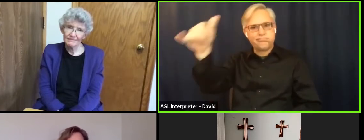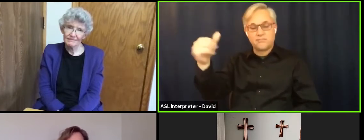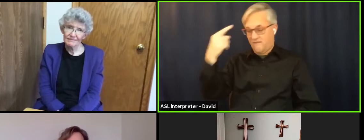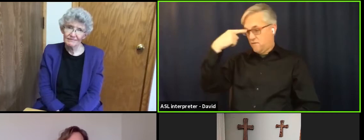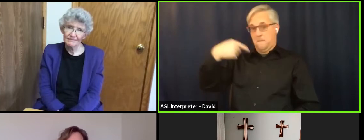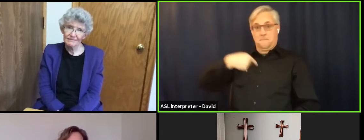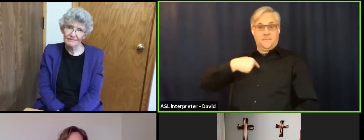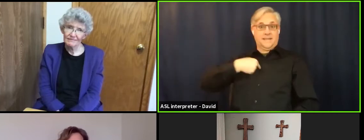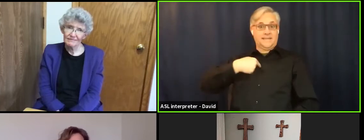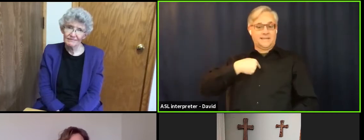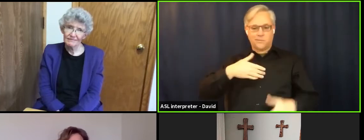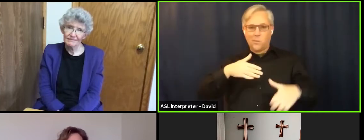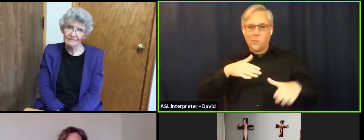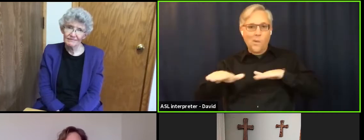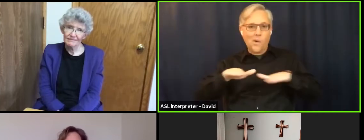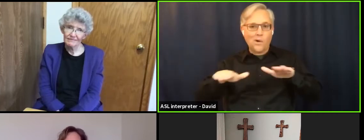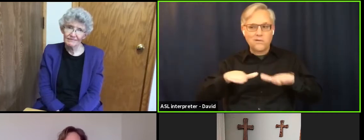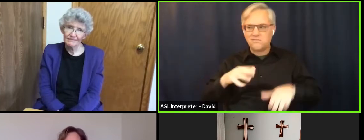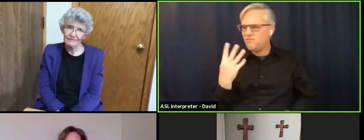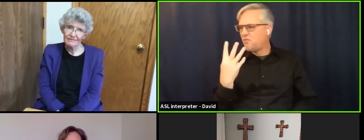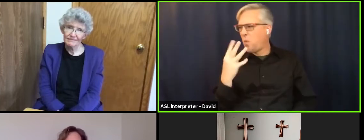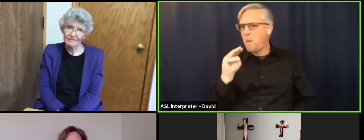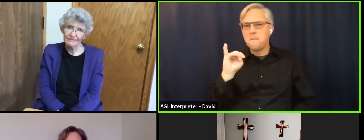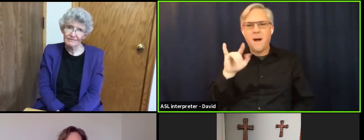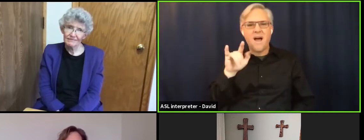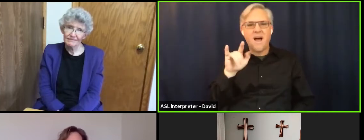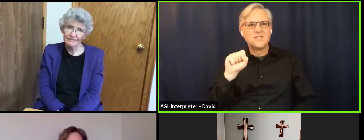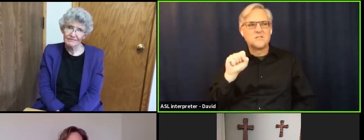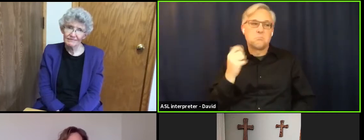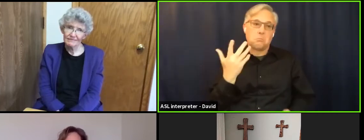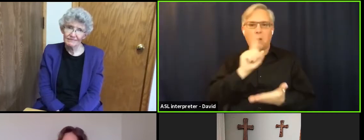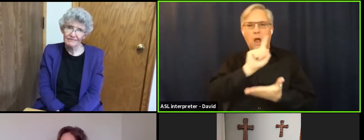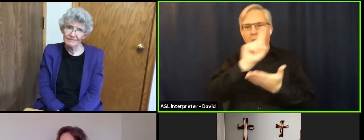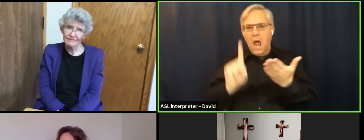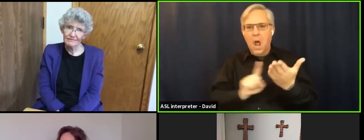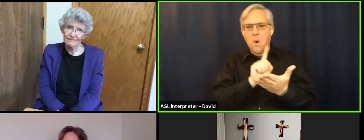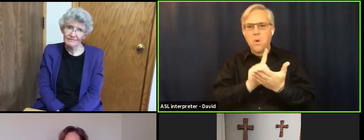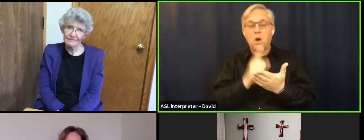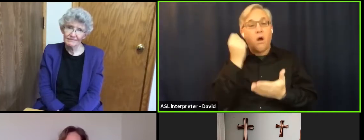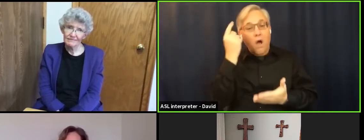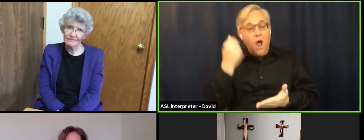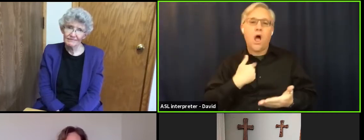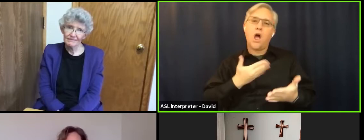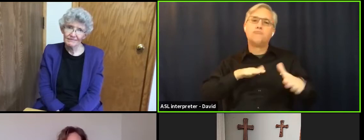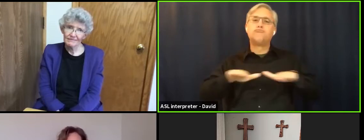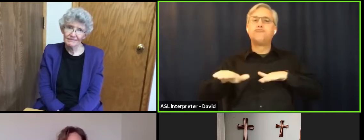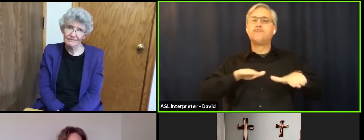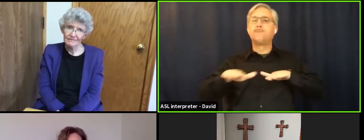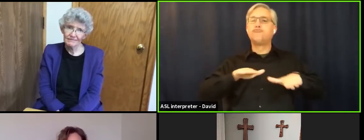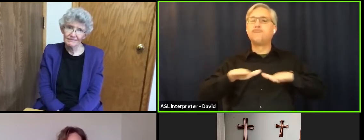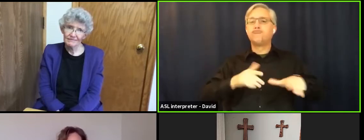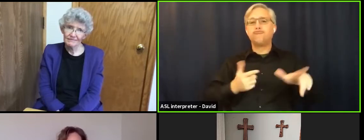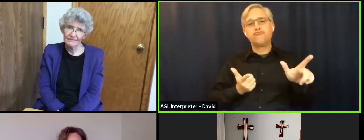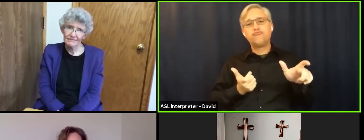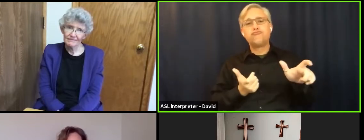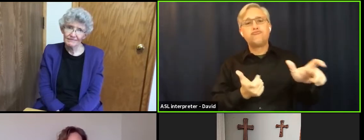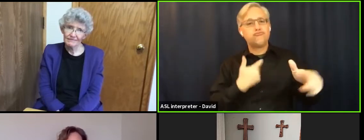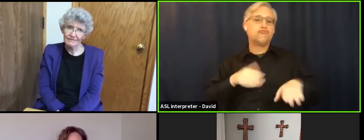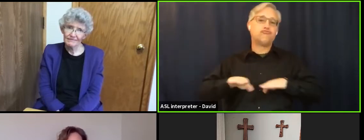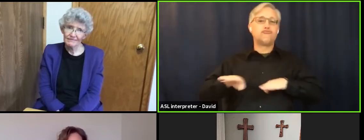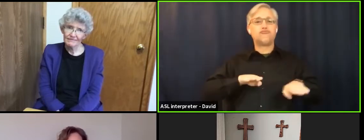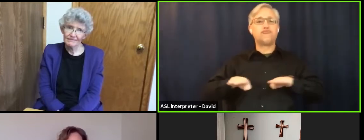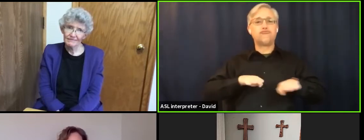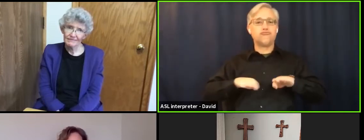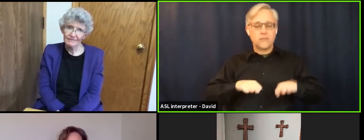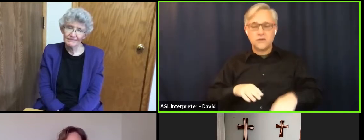hour to walk maybe 4 miles. So, and that's going, you know, kind of fast. So it's, you know, they're